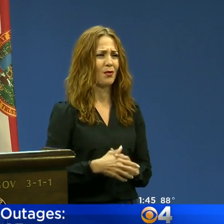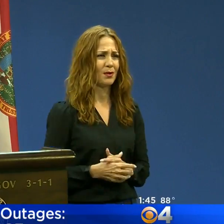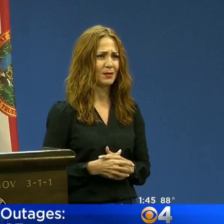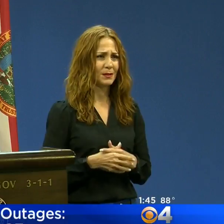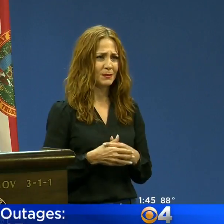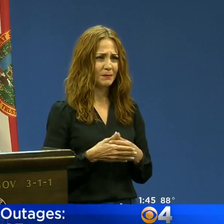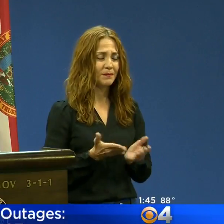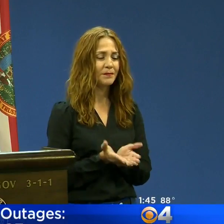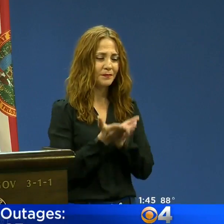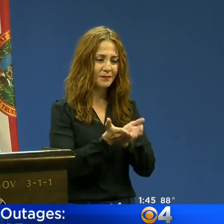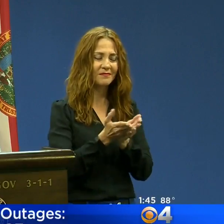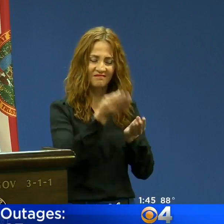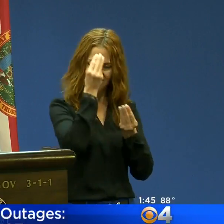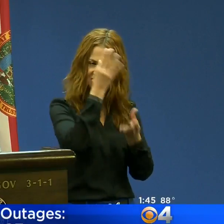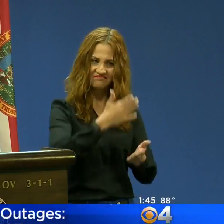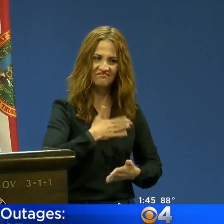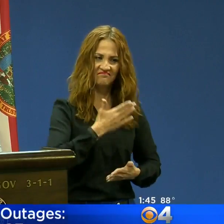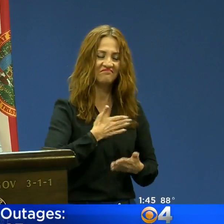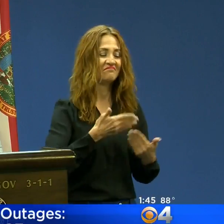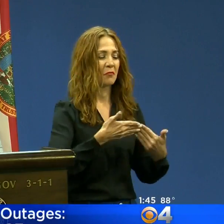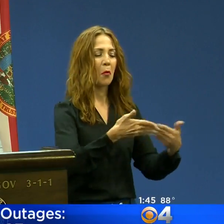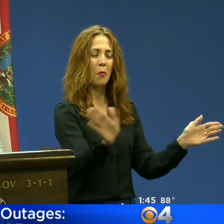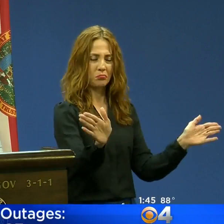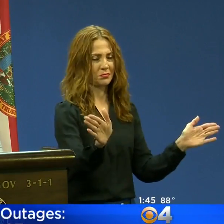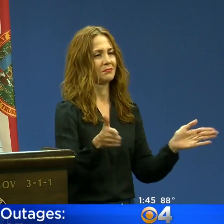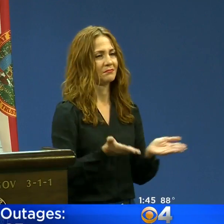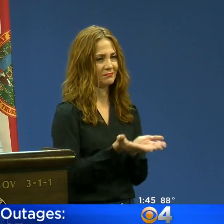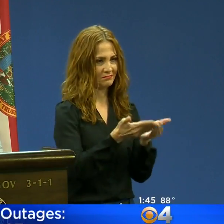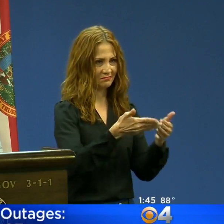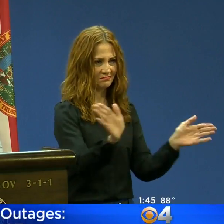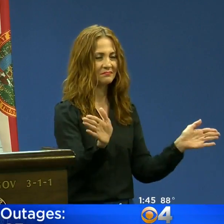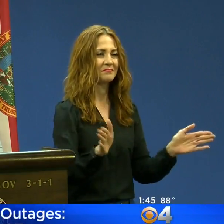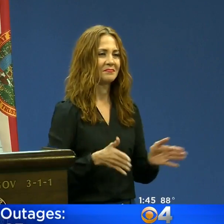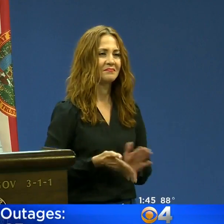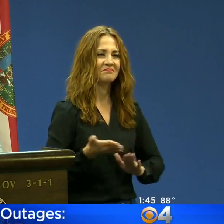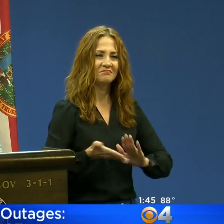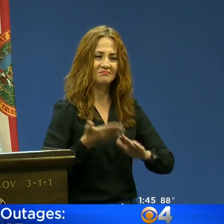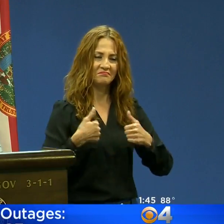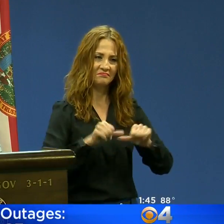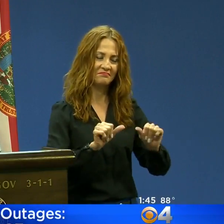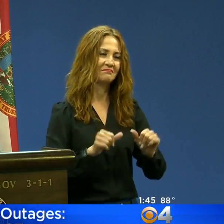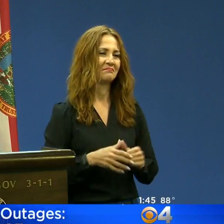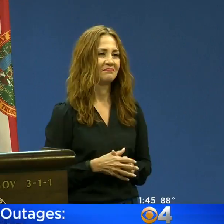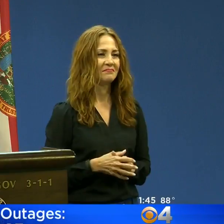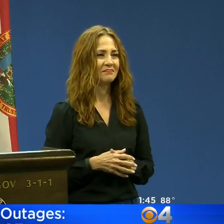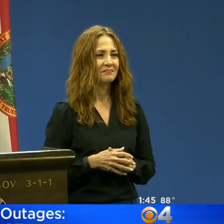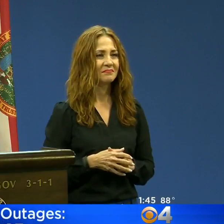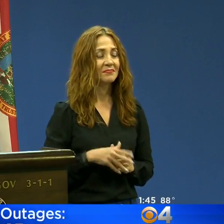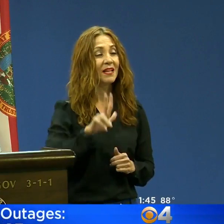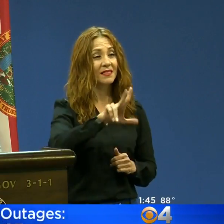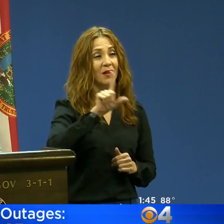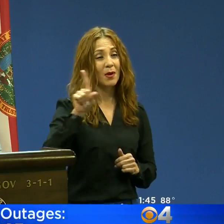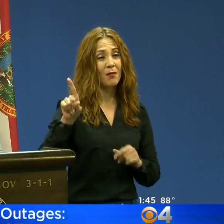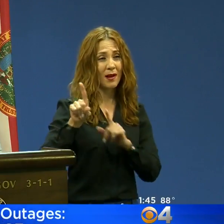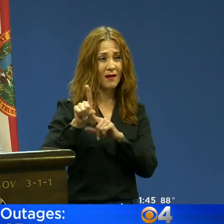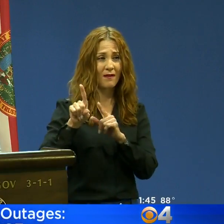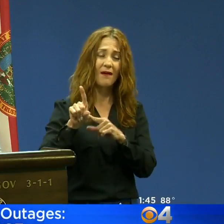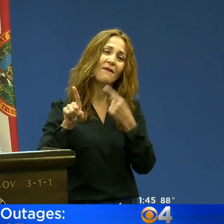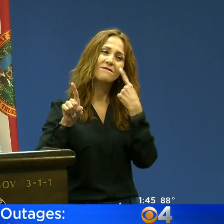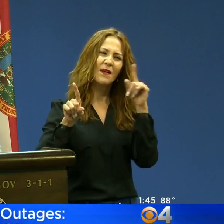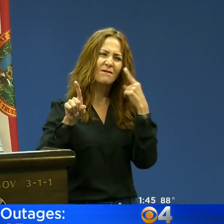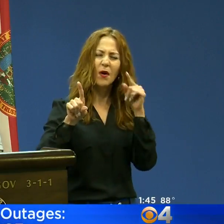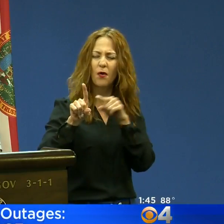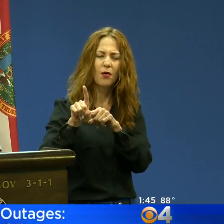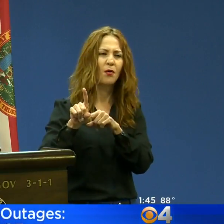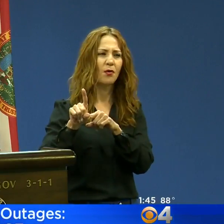happy to report, is fully open today and operational. 311, our 311 call center and service is now